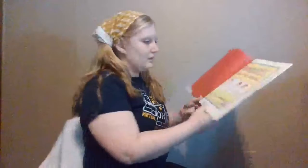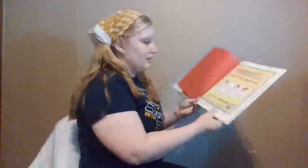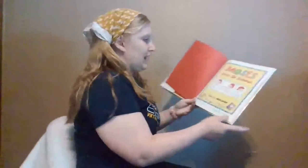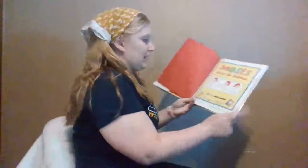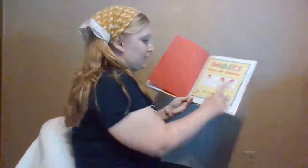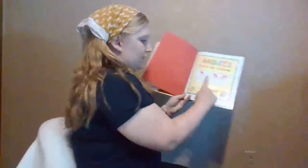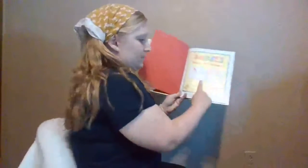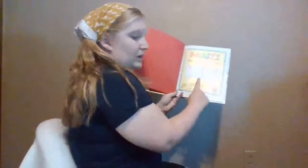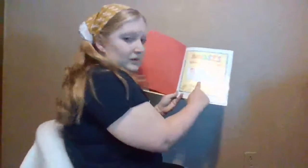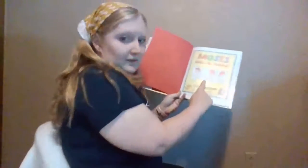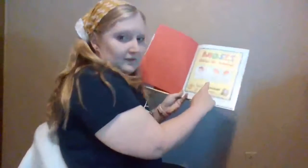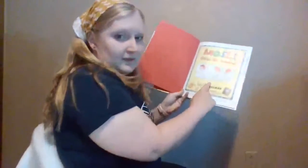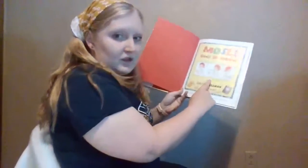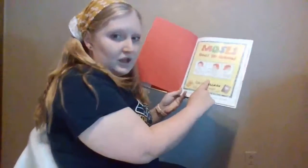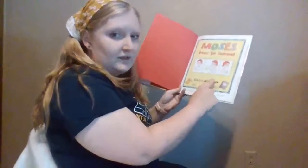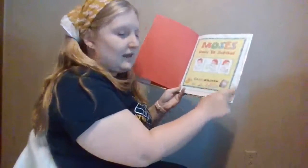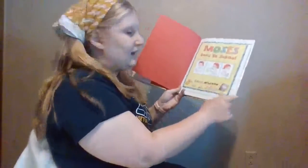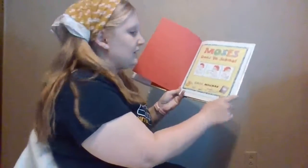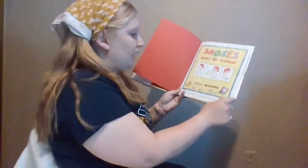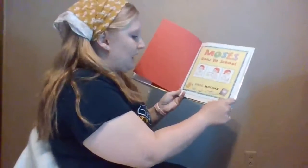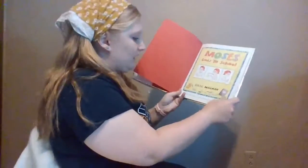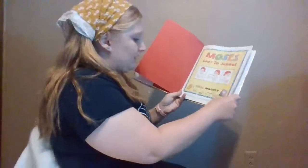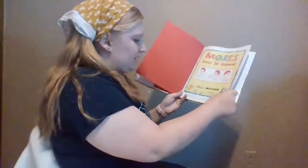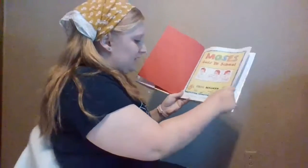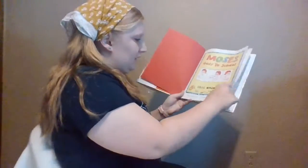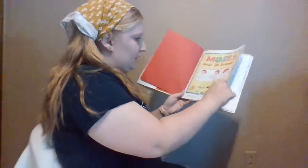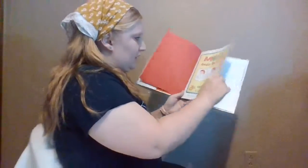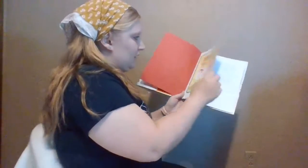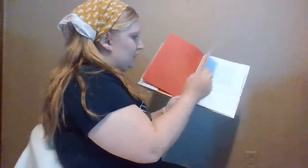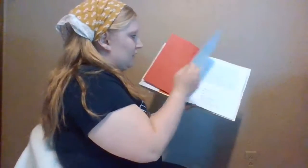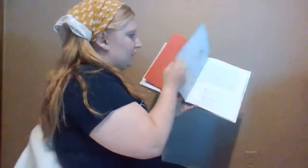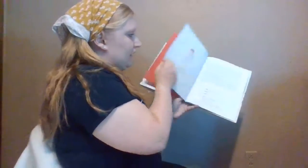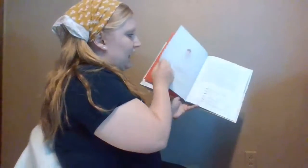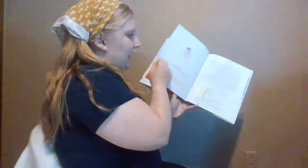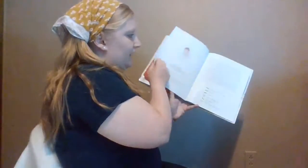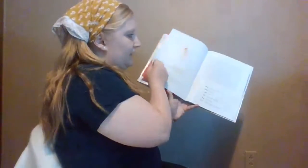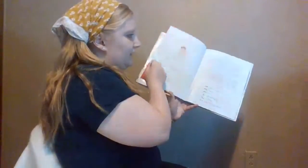So that's what Moses is teaching us how to sign. Okay.